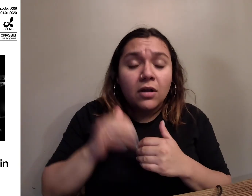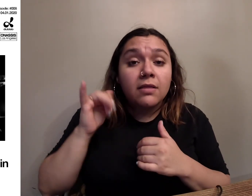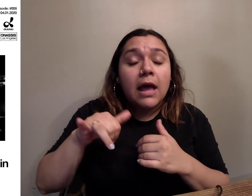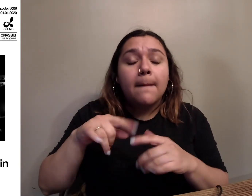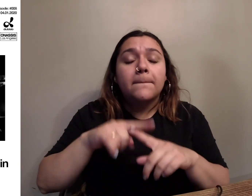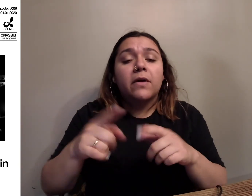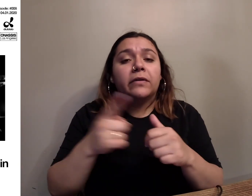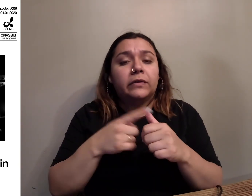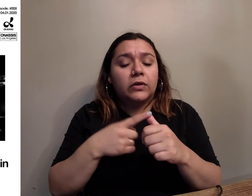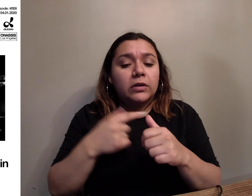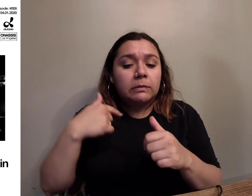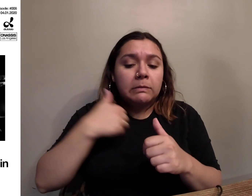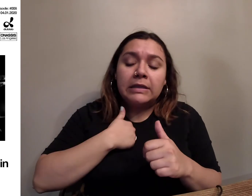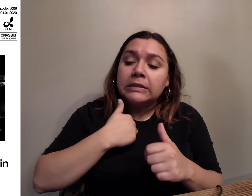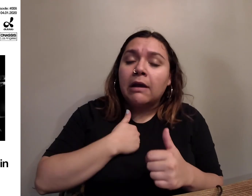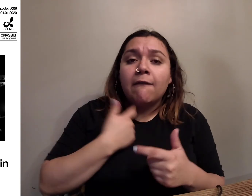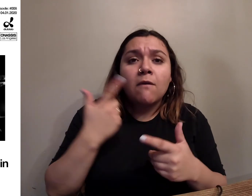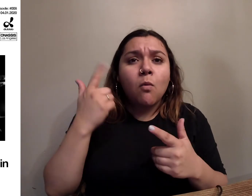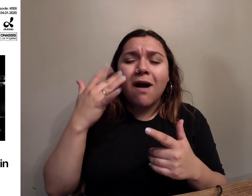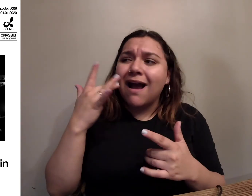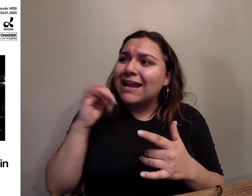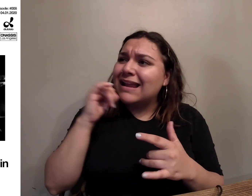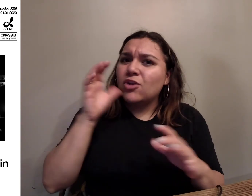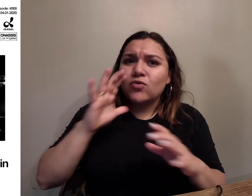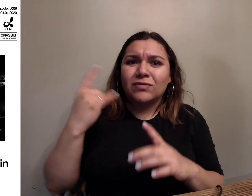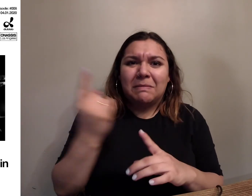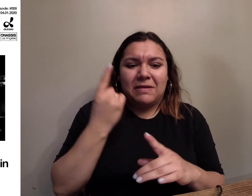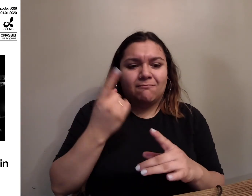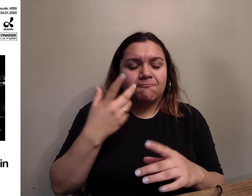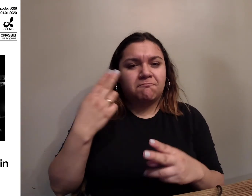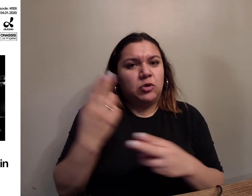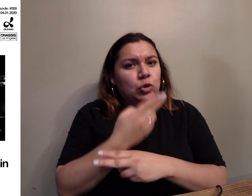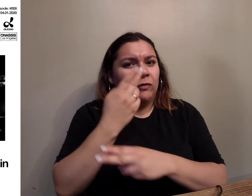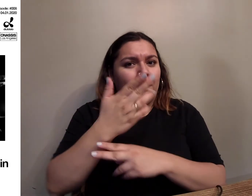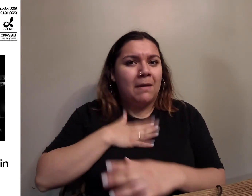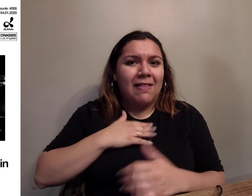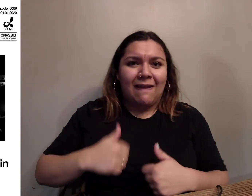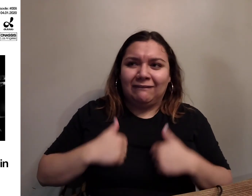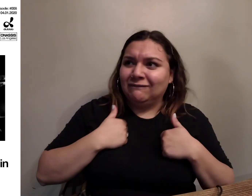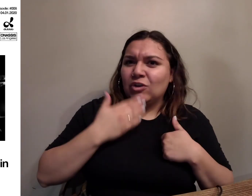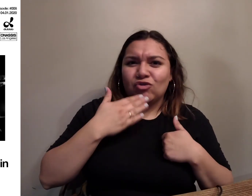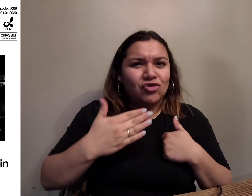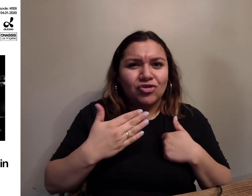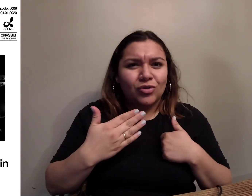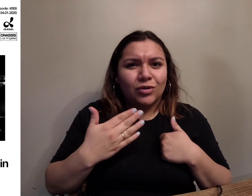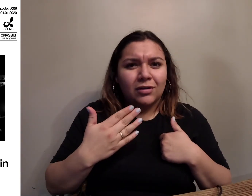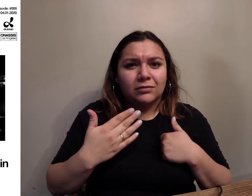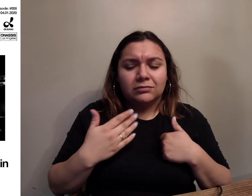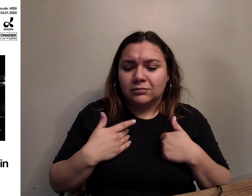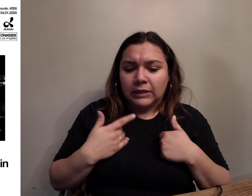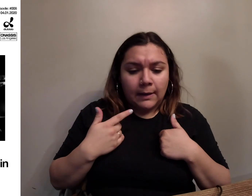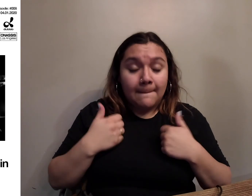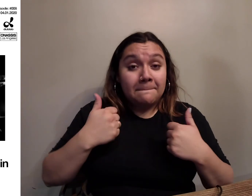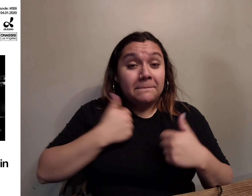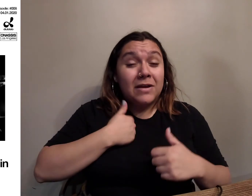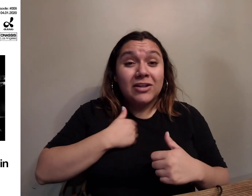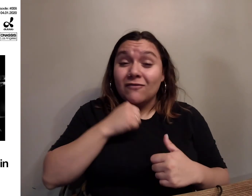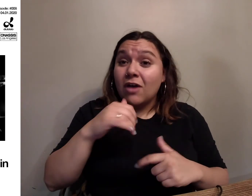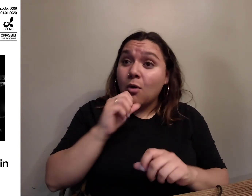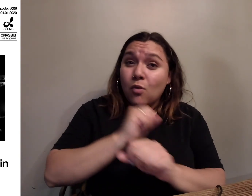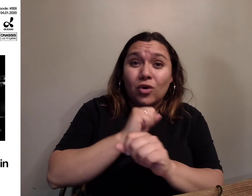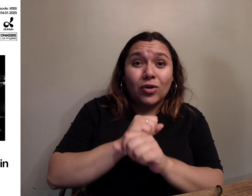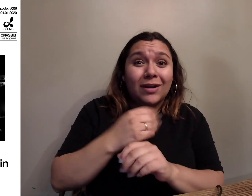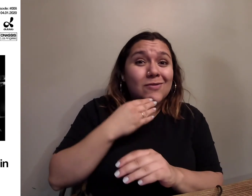why am I doing that? Why didn't I do something useful with my life? Why am I not working in an old people's home